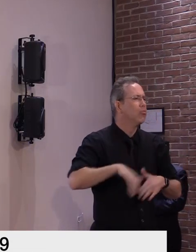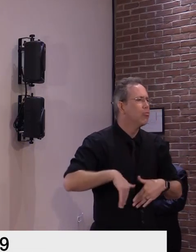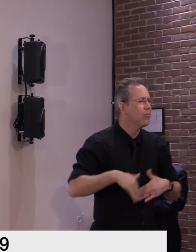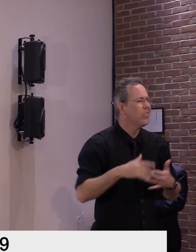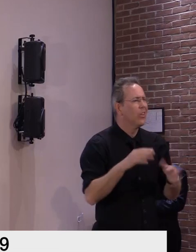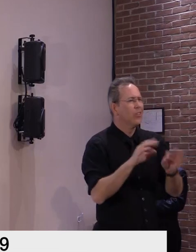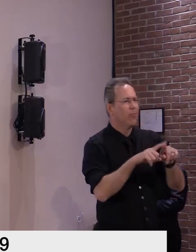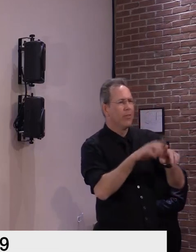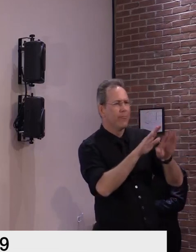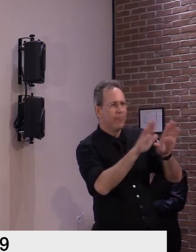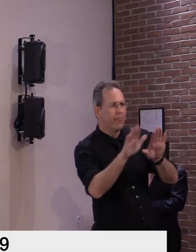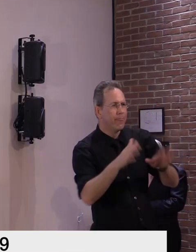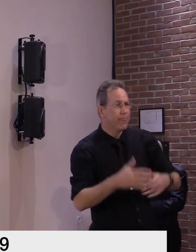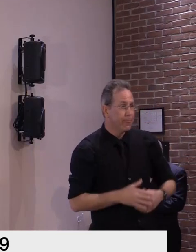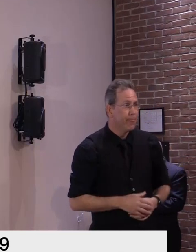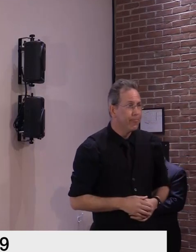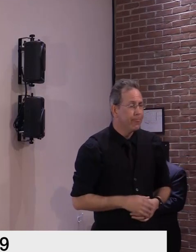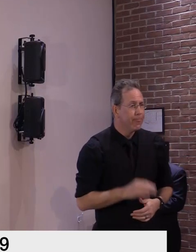That's all I have. Thank you.